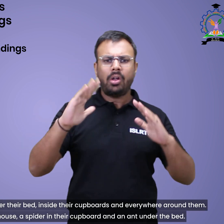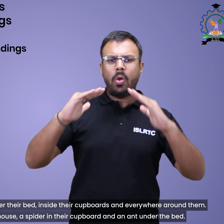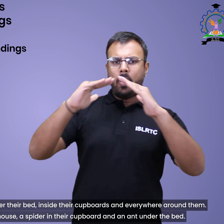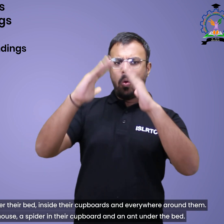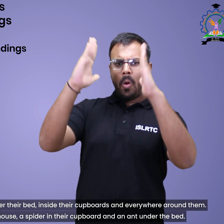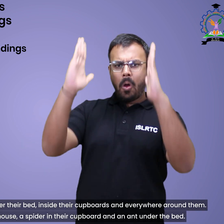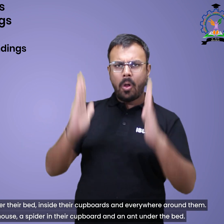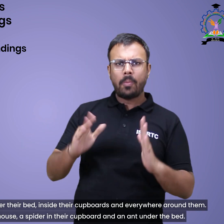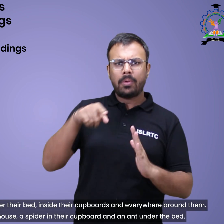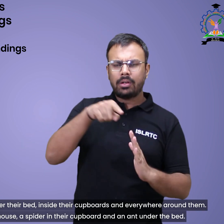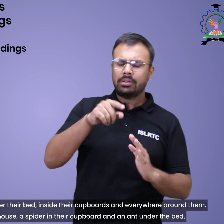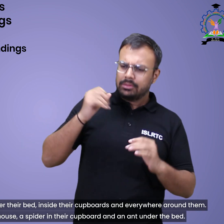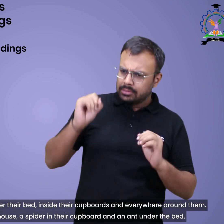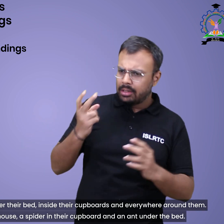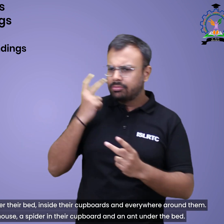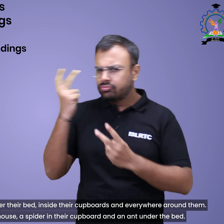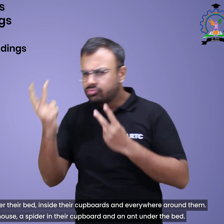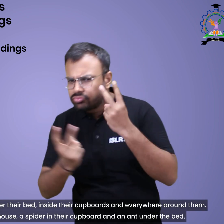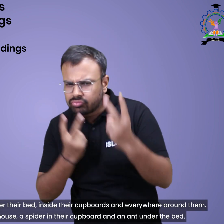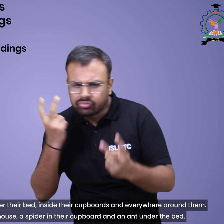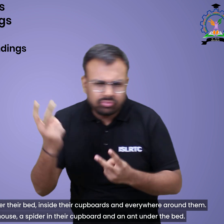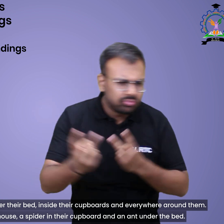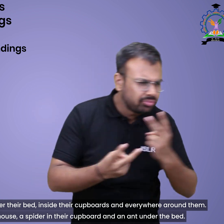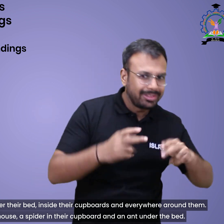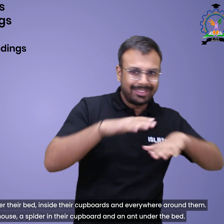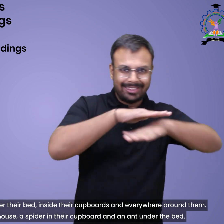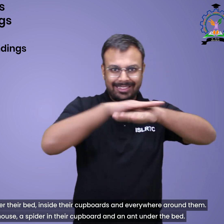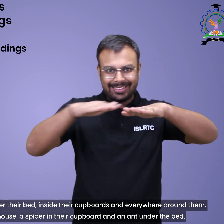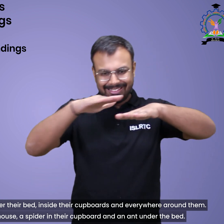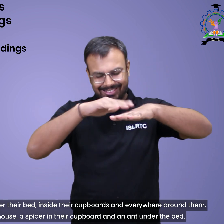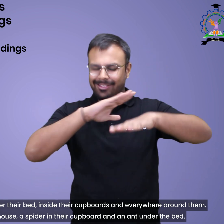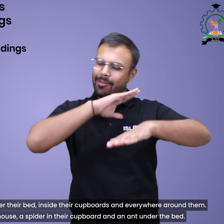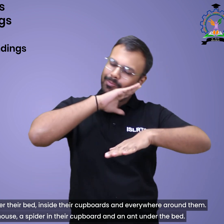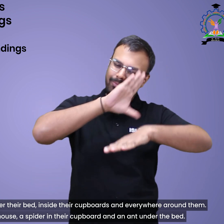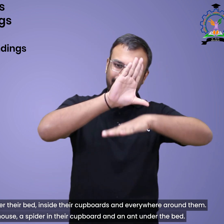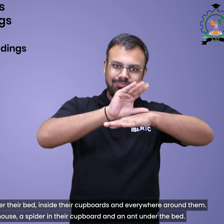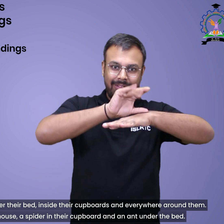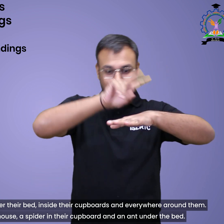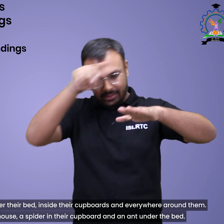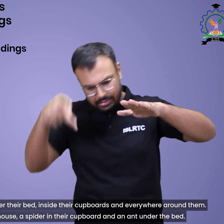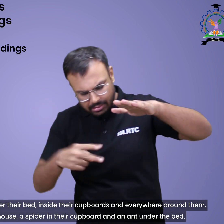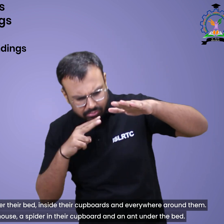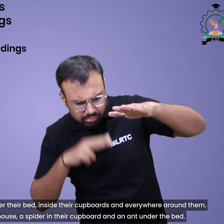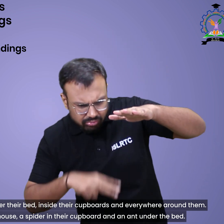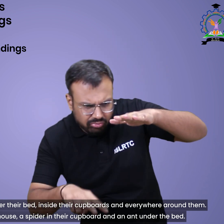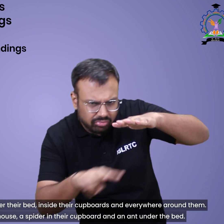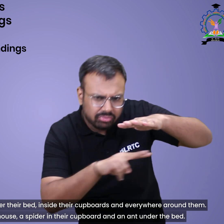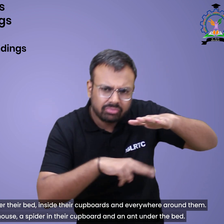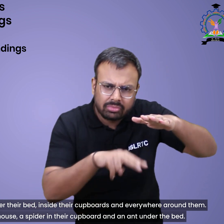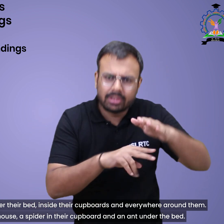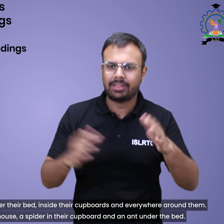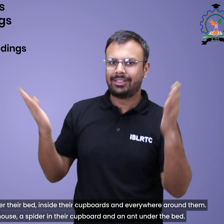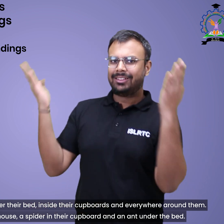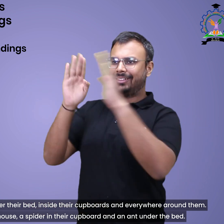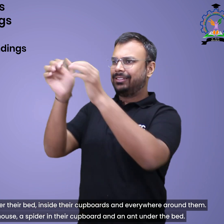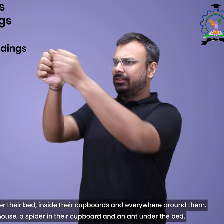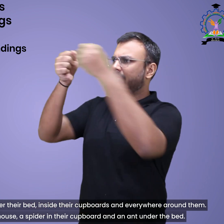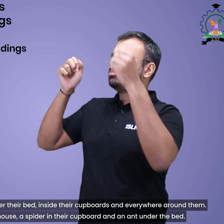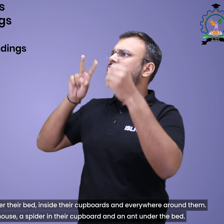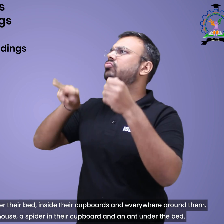They looked around their house, under their bed, inside their cupboards and everywhere around them. They